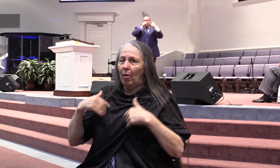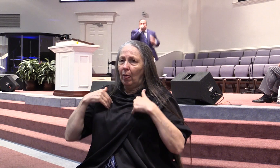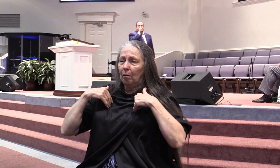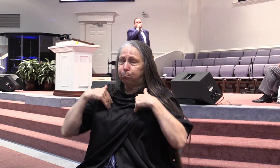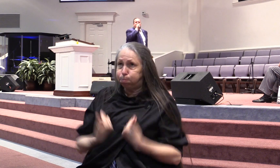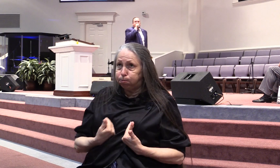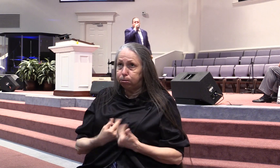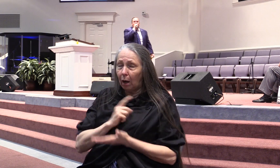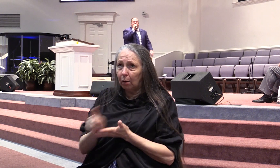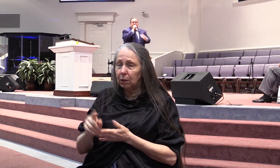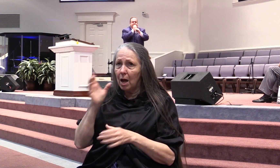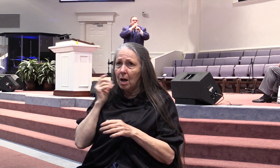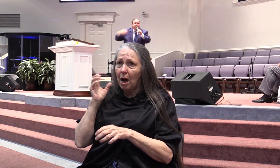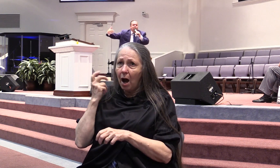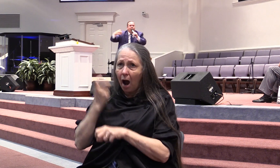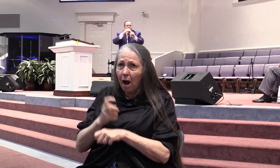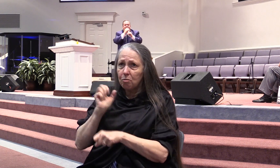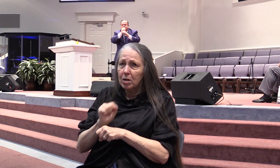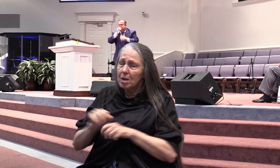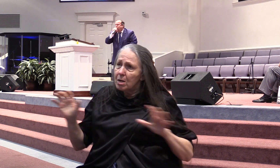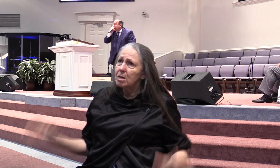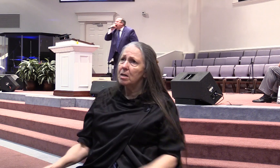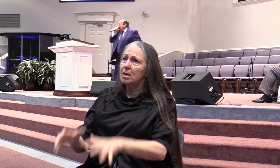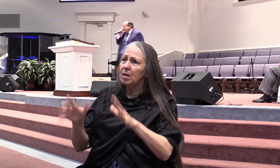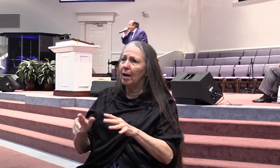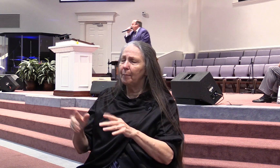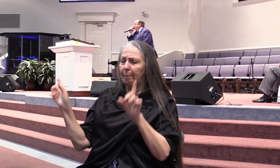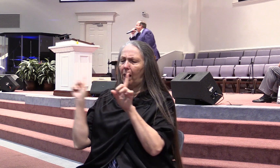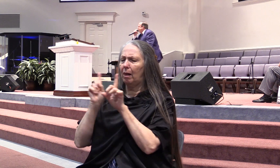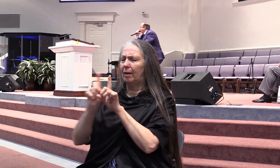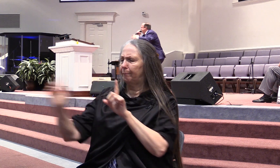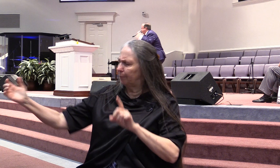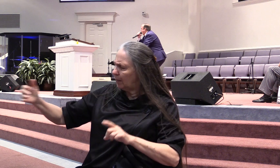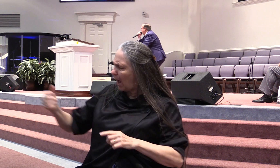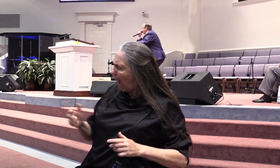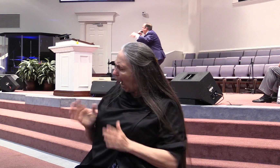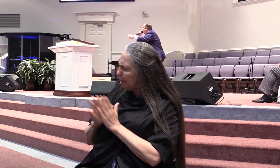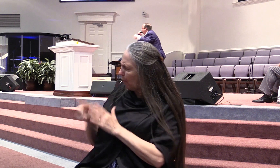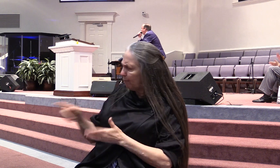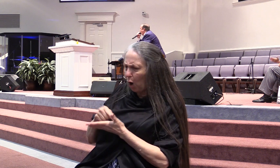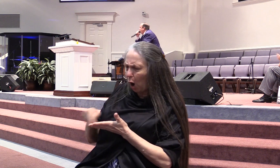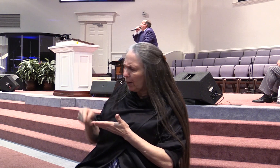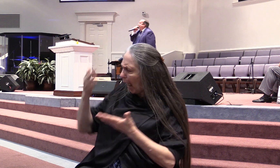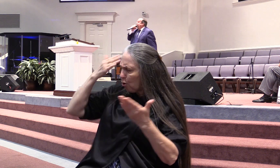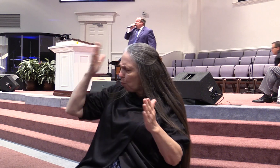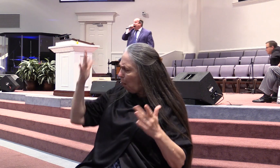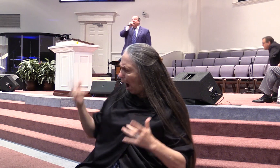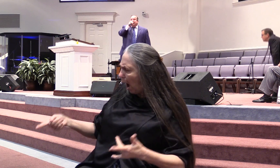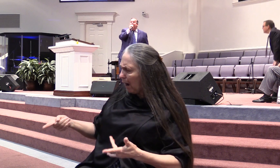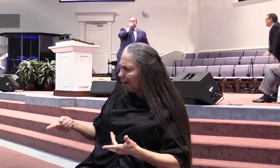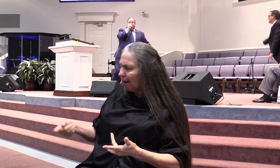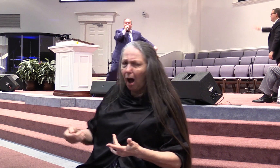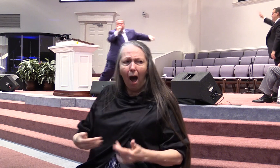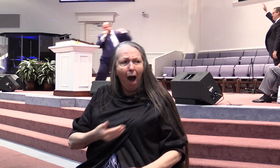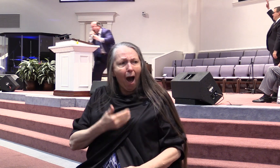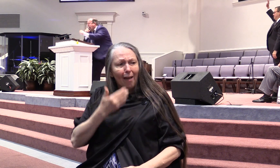have somebody you barely know walk up, put an arm around your shoulder and say, I don't know why, but I've been praying for you all week long. I thank